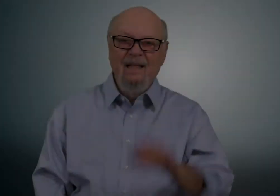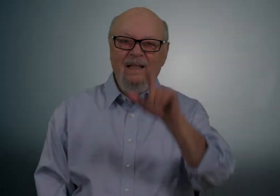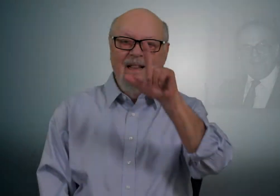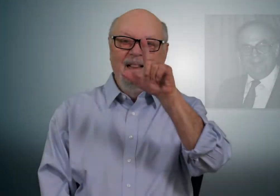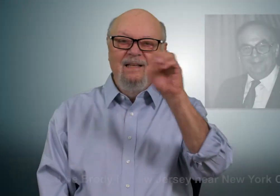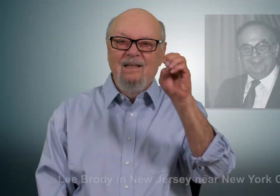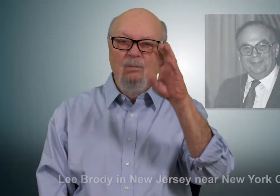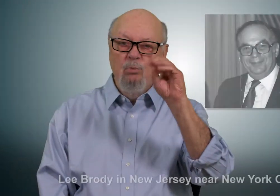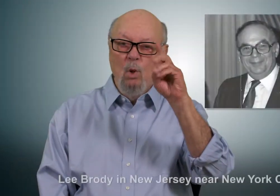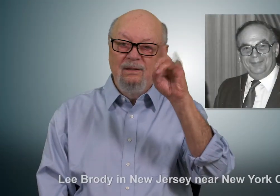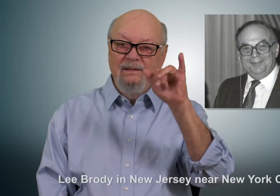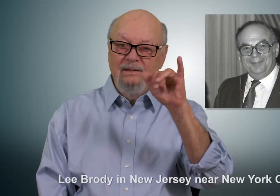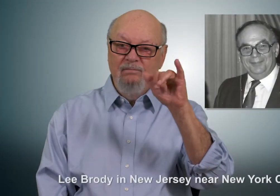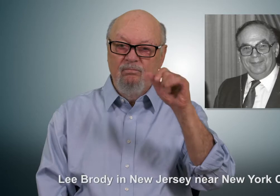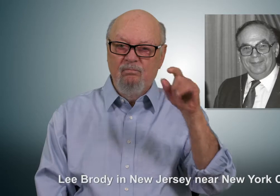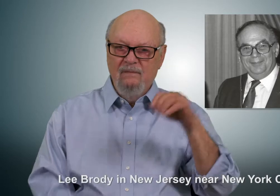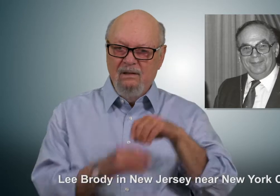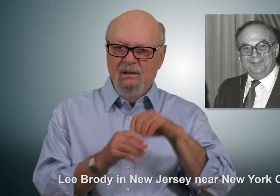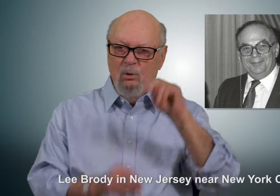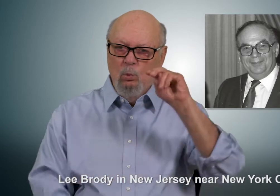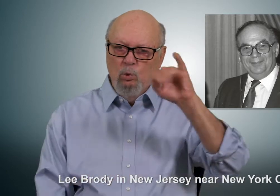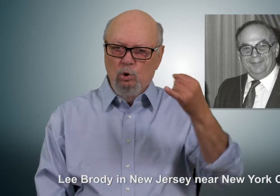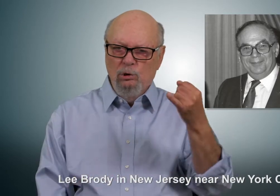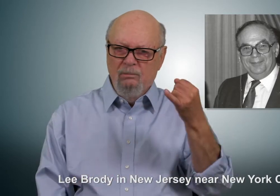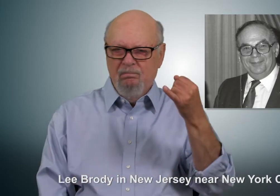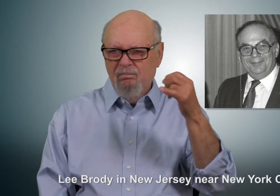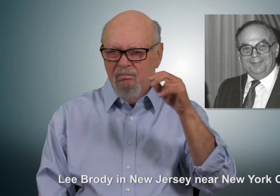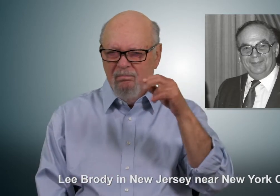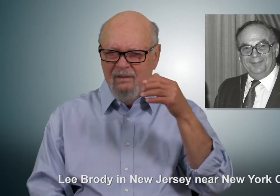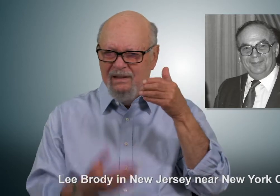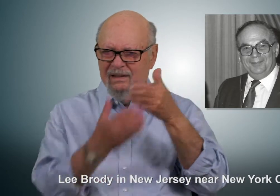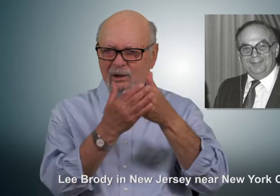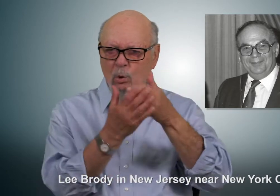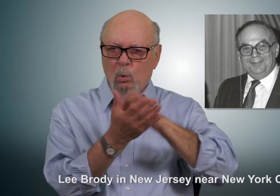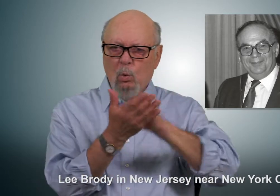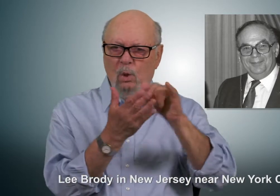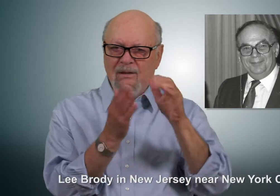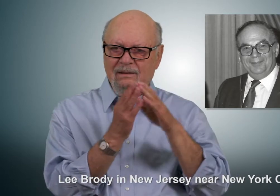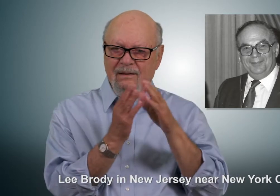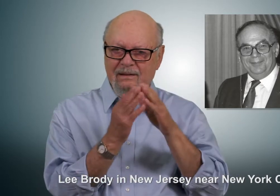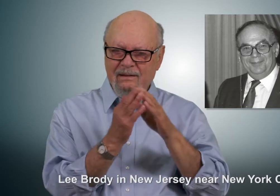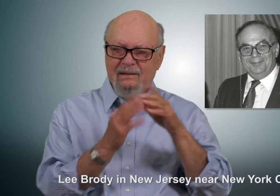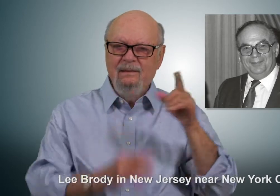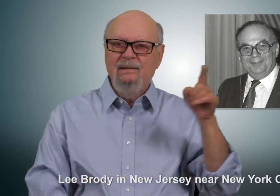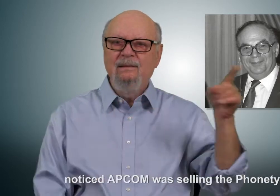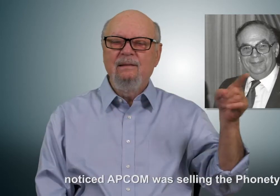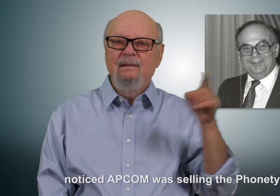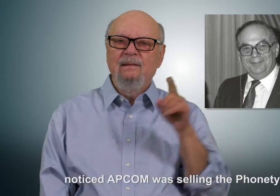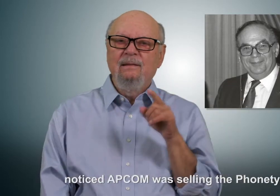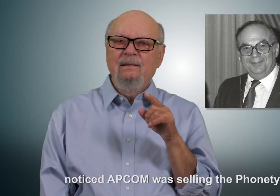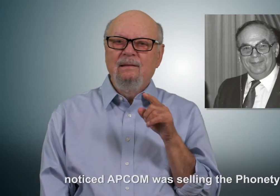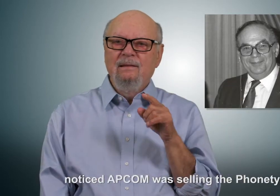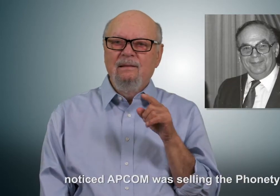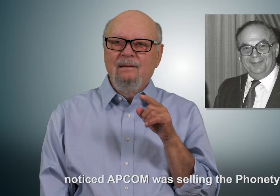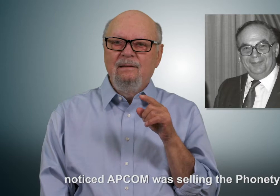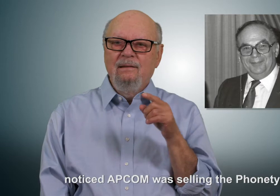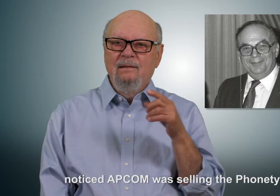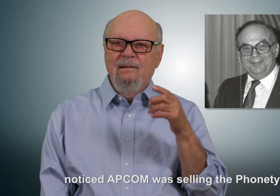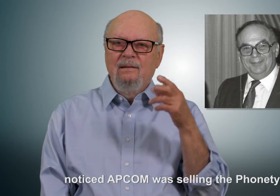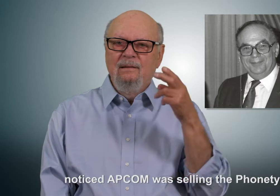Lee Brody in New Jersey, near New York City, noticed Apcom was selling the